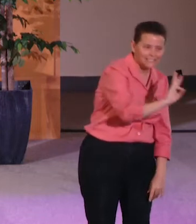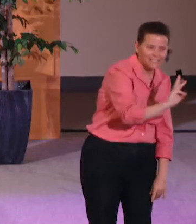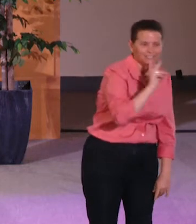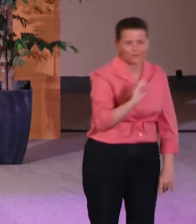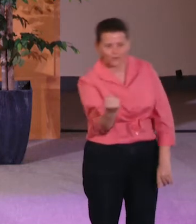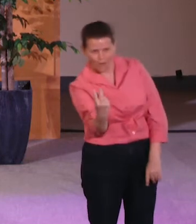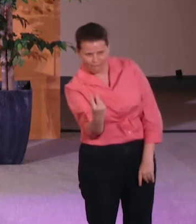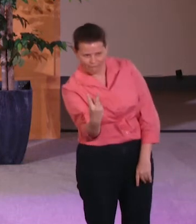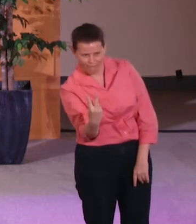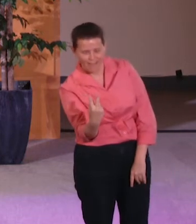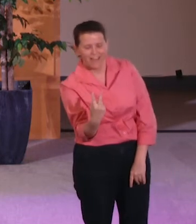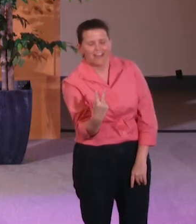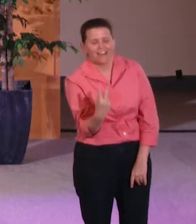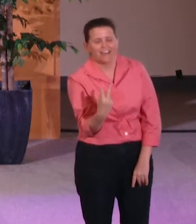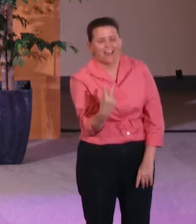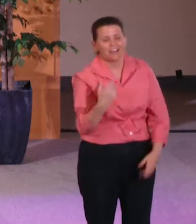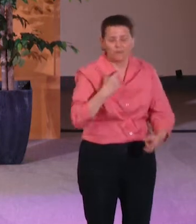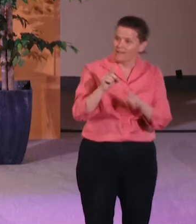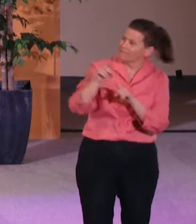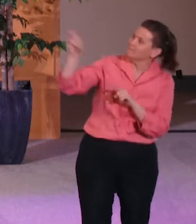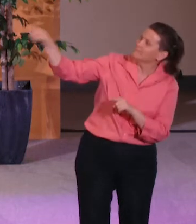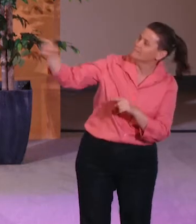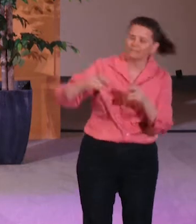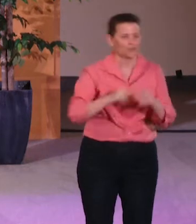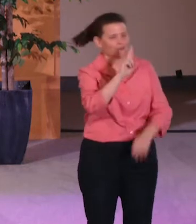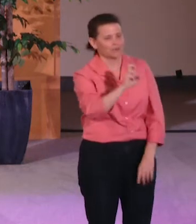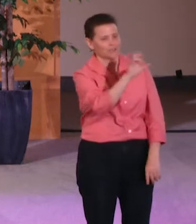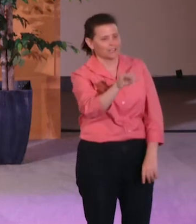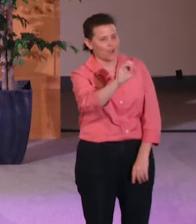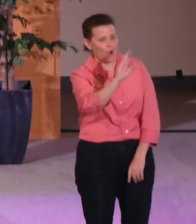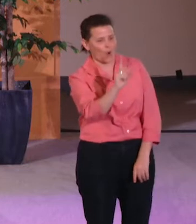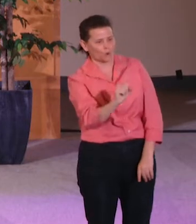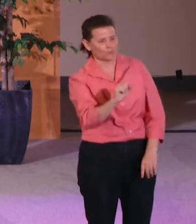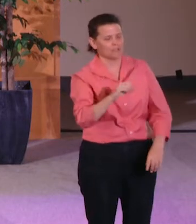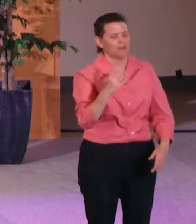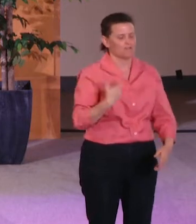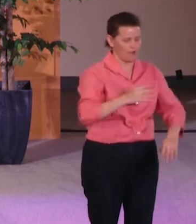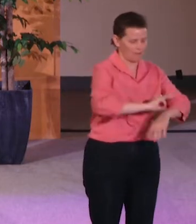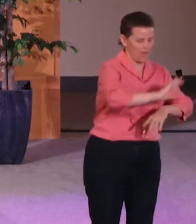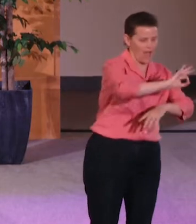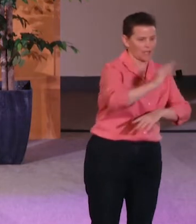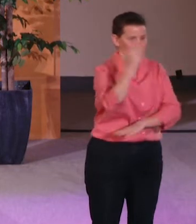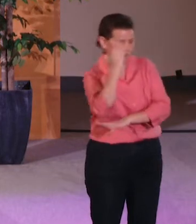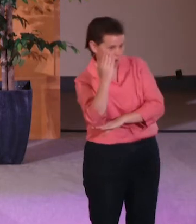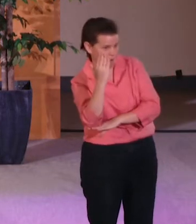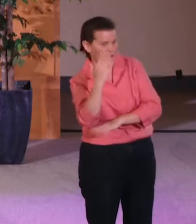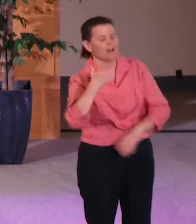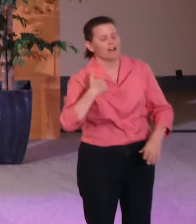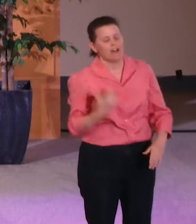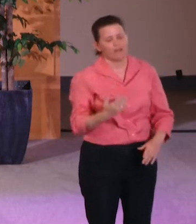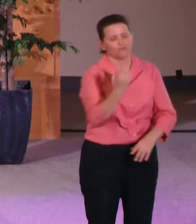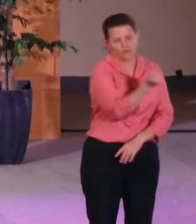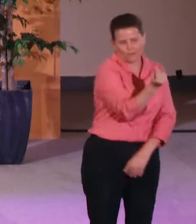old and will be held at Unity Oaks Tuesday through Friday from 9 o'clock to 12 p.m. Campers will be coached